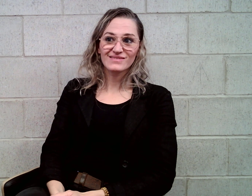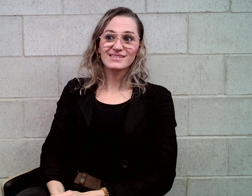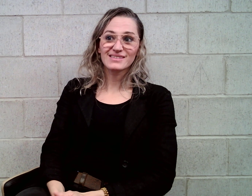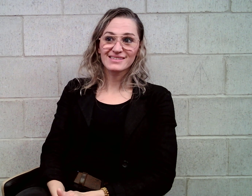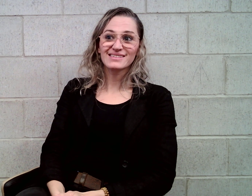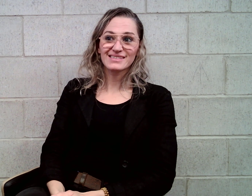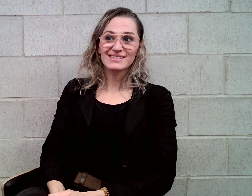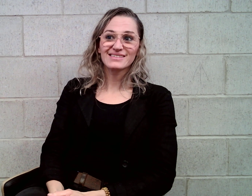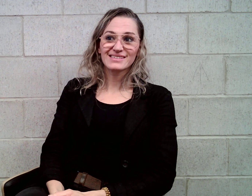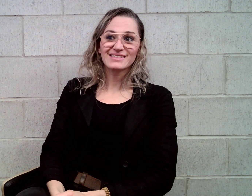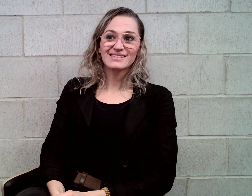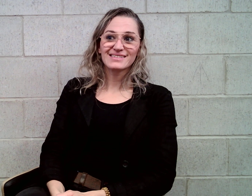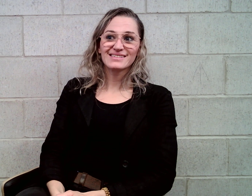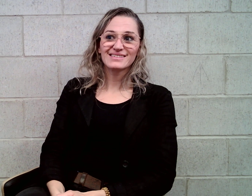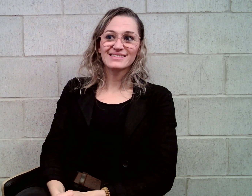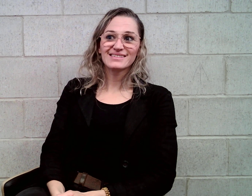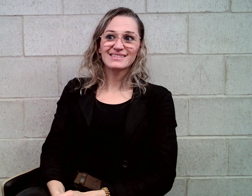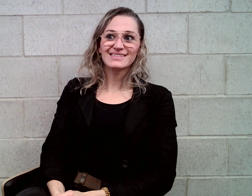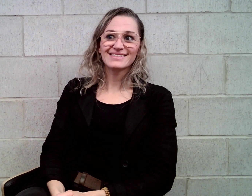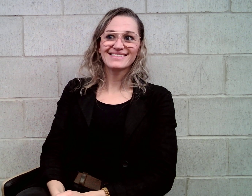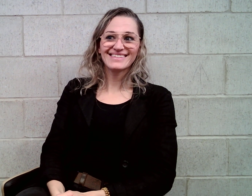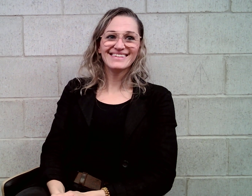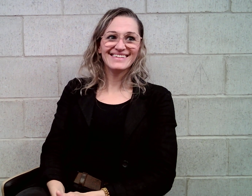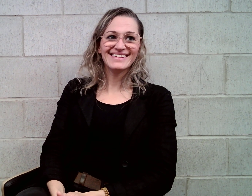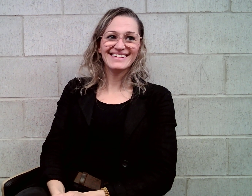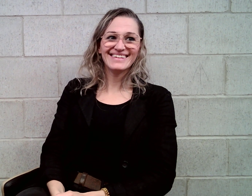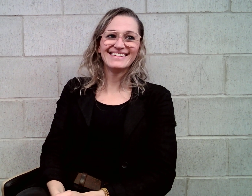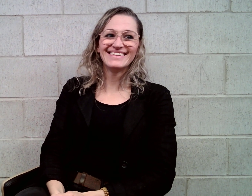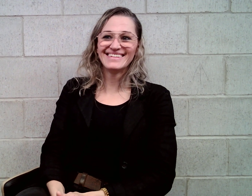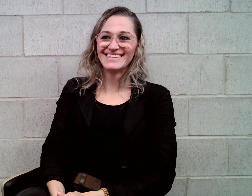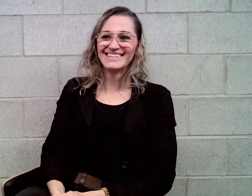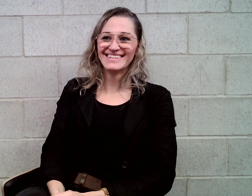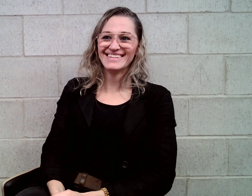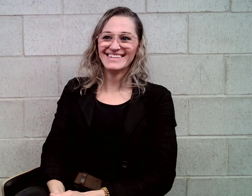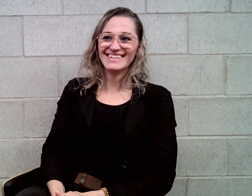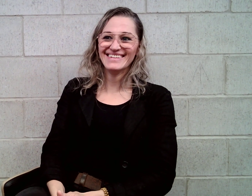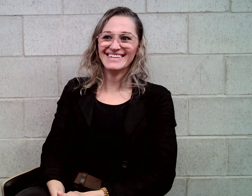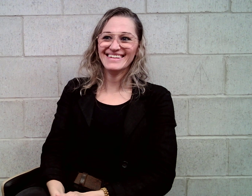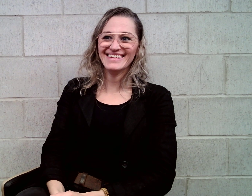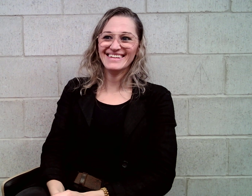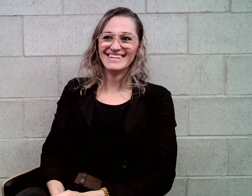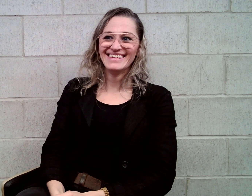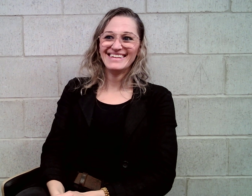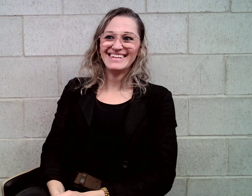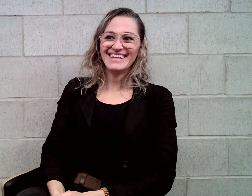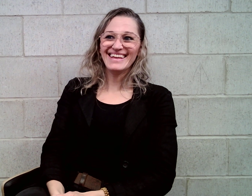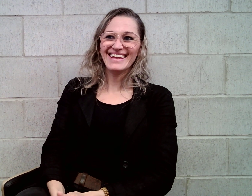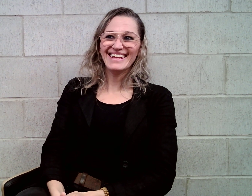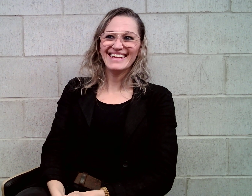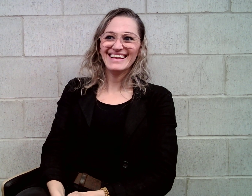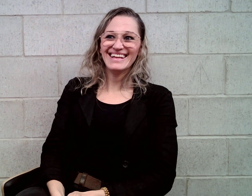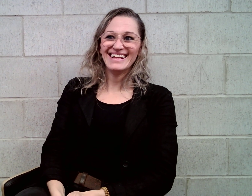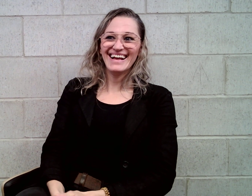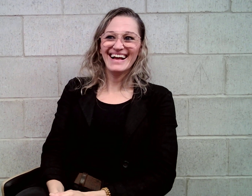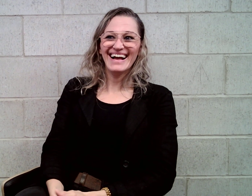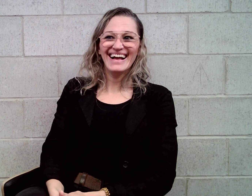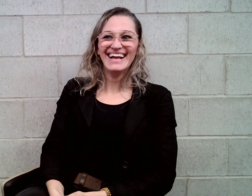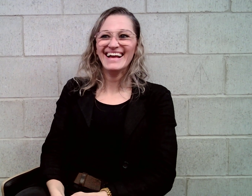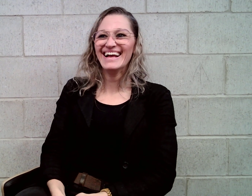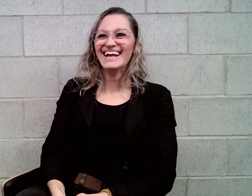this is it. And then he was just like, what is Jeff gonna do? And I was just like, I'll walk. And so I remember that first time where I